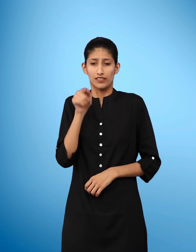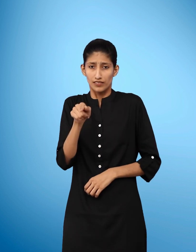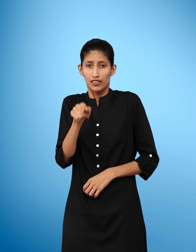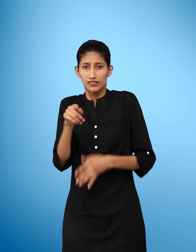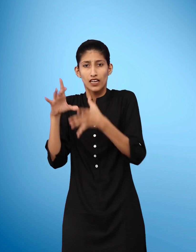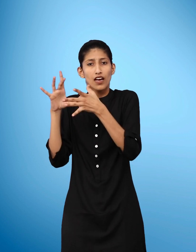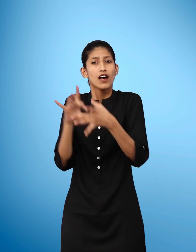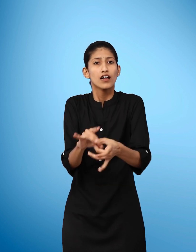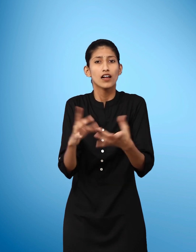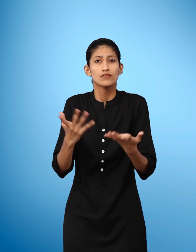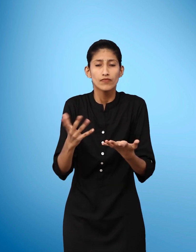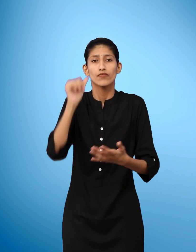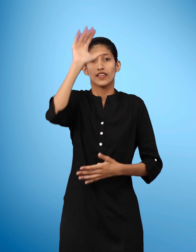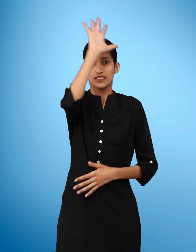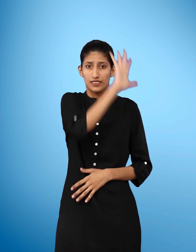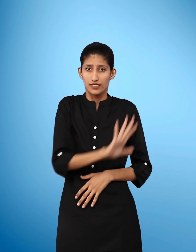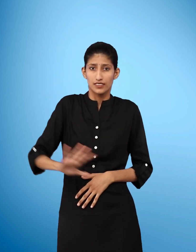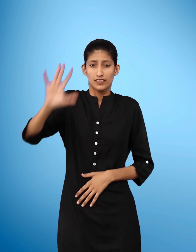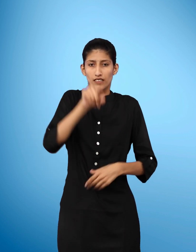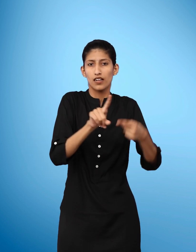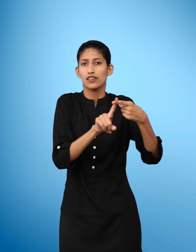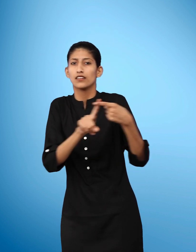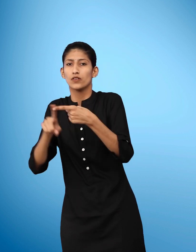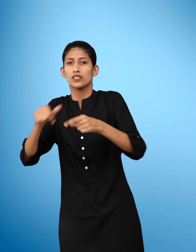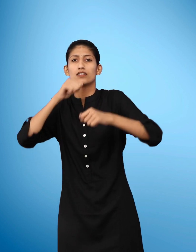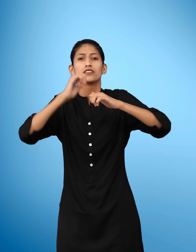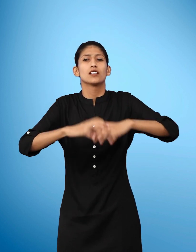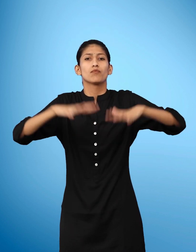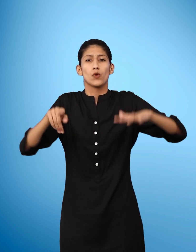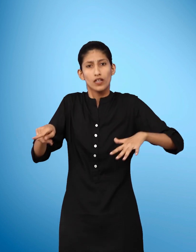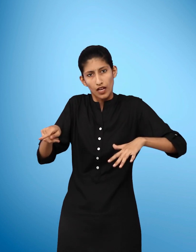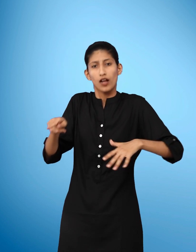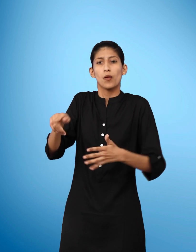Here is one which describes the goods brought into Puhar.